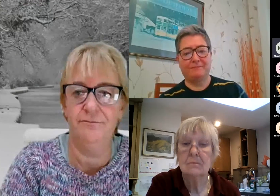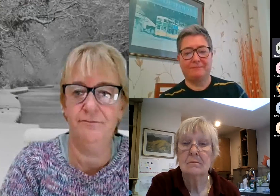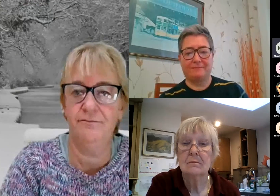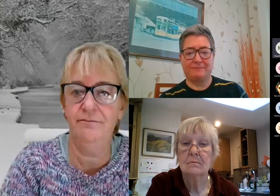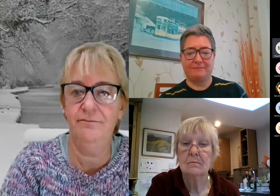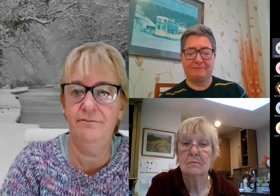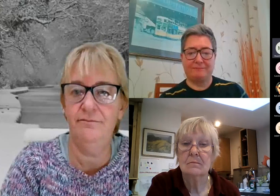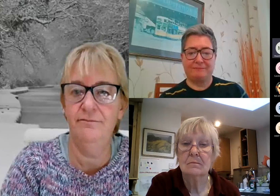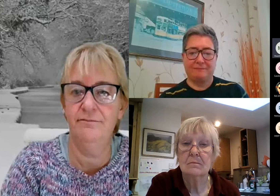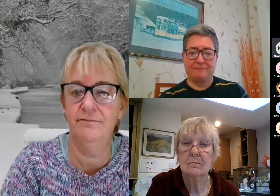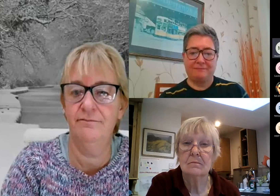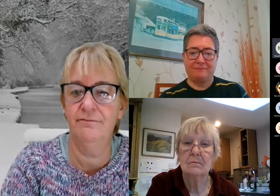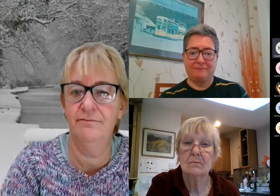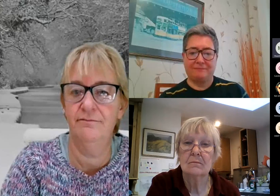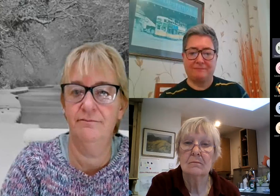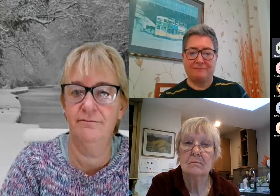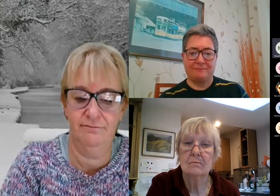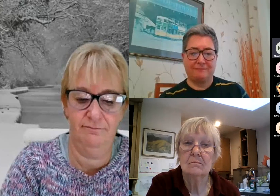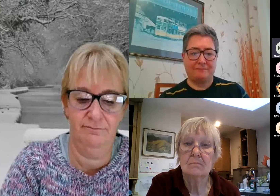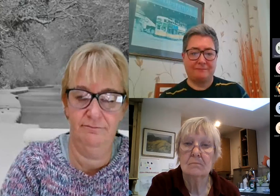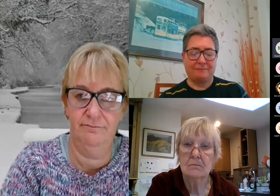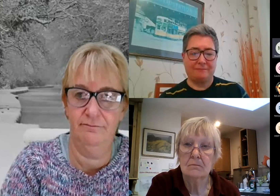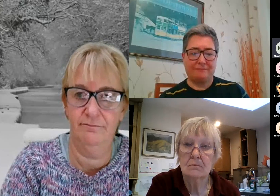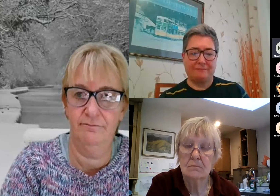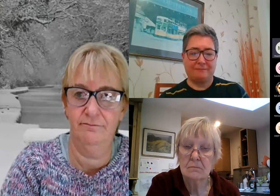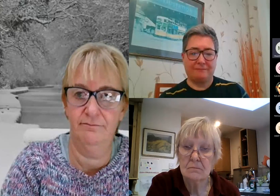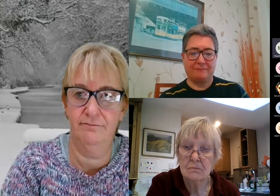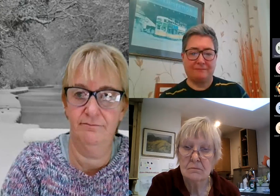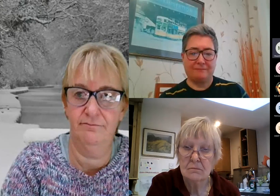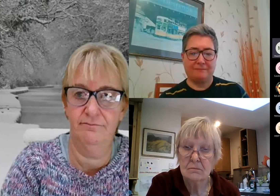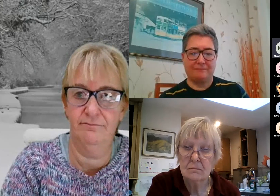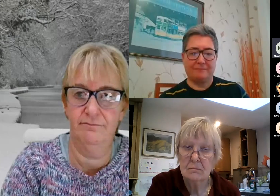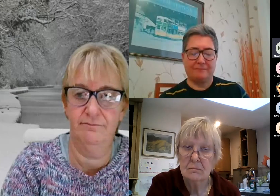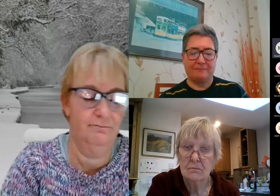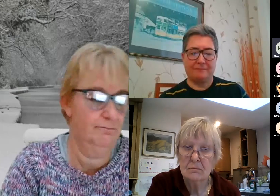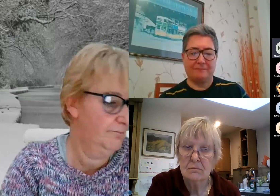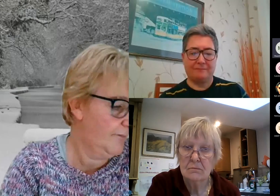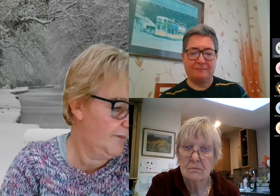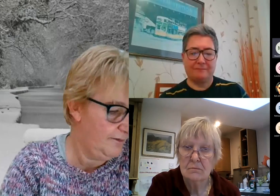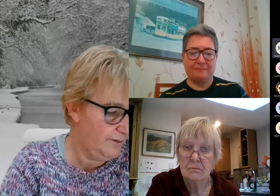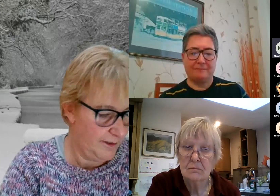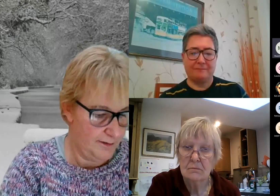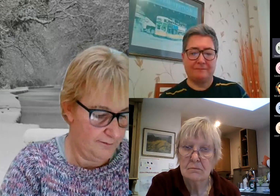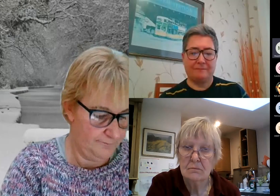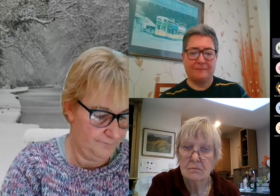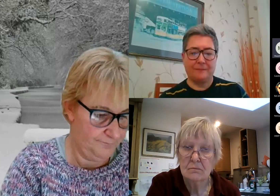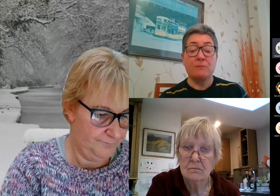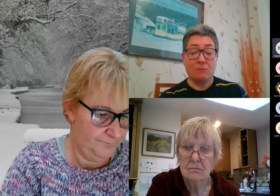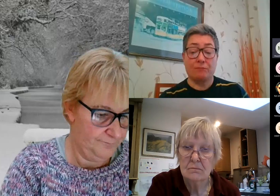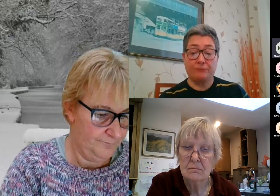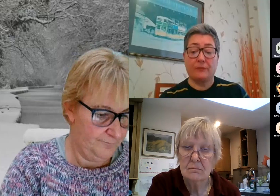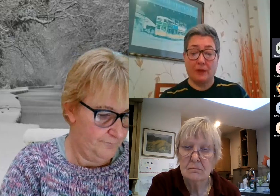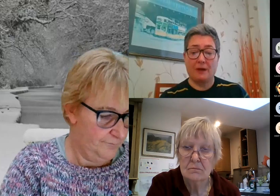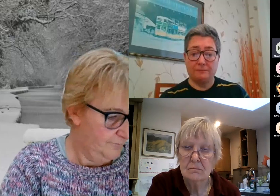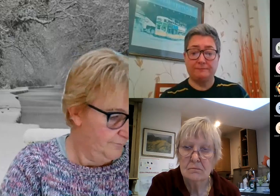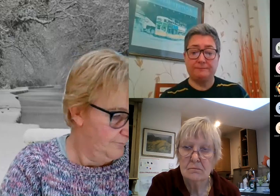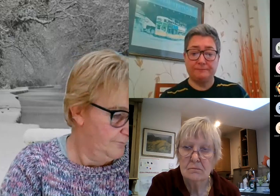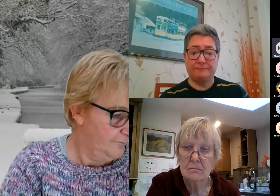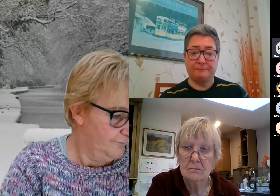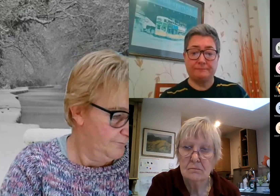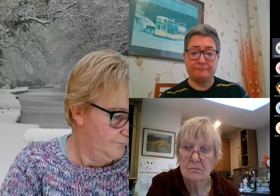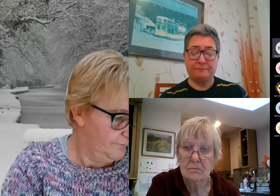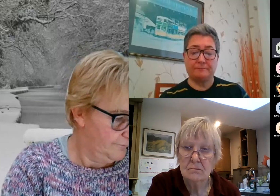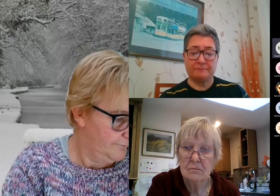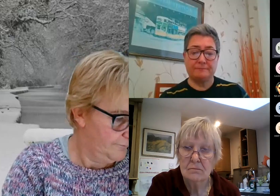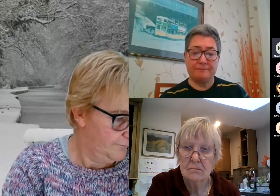Yes, PCS do produce some booklets that do summarise recent